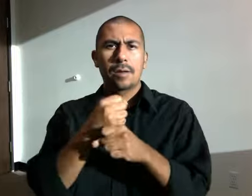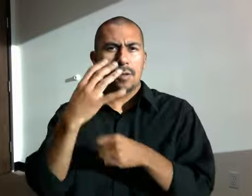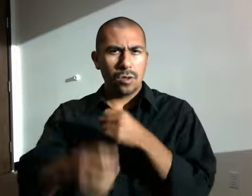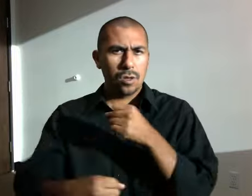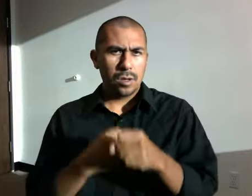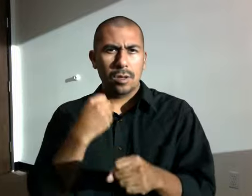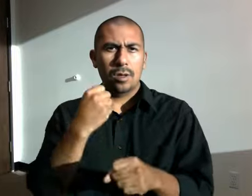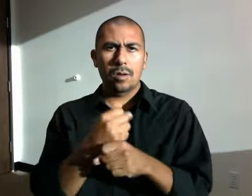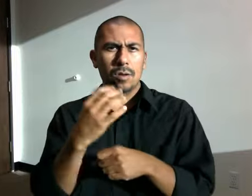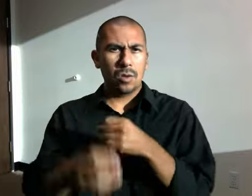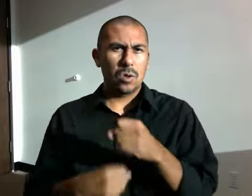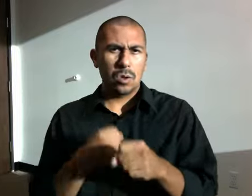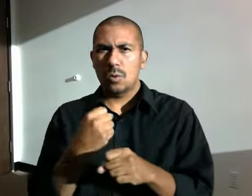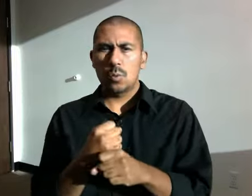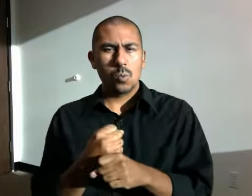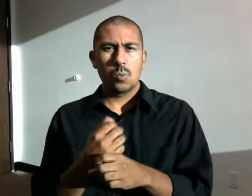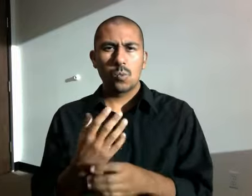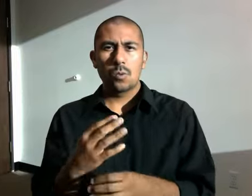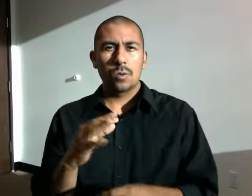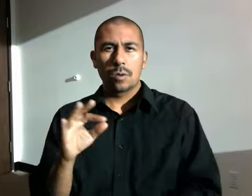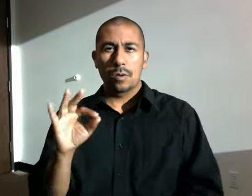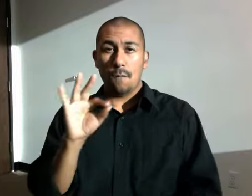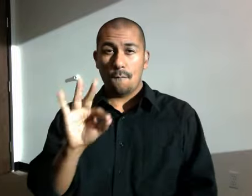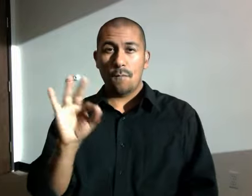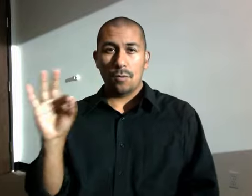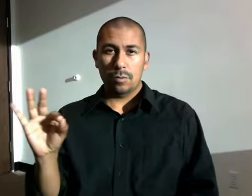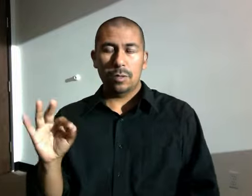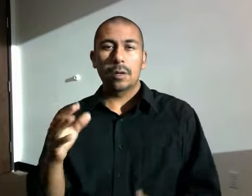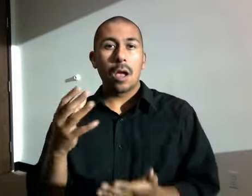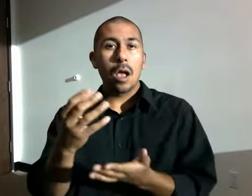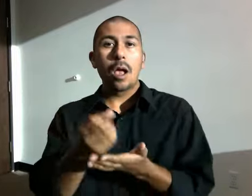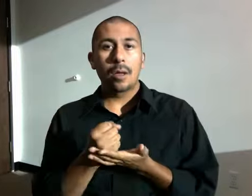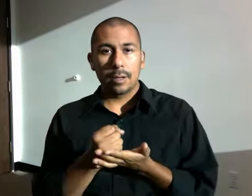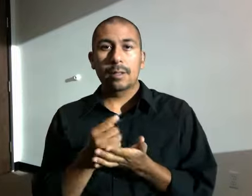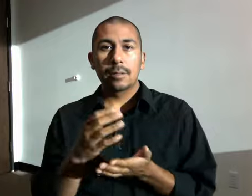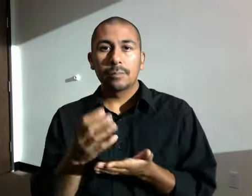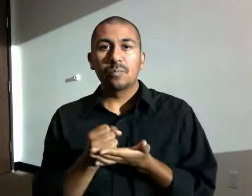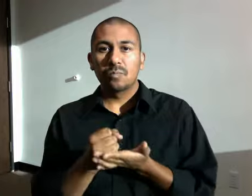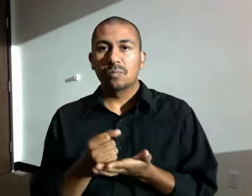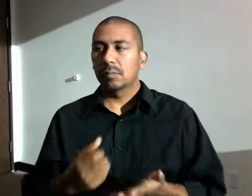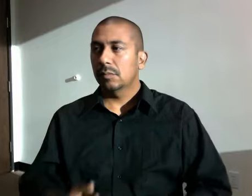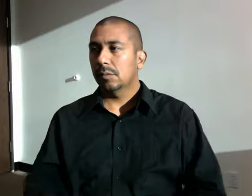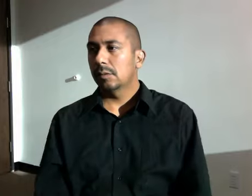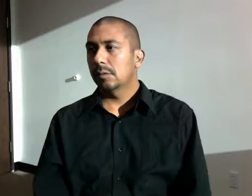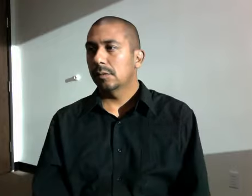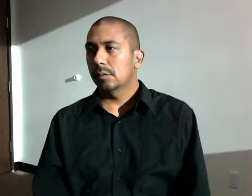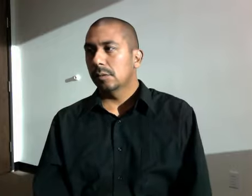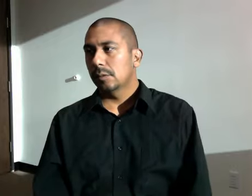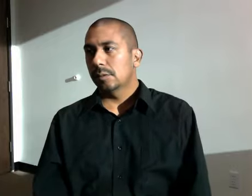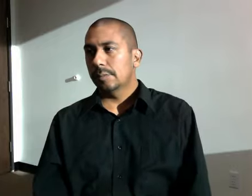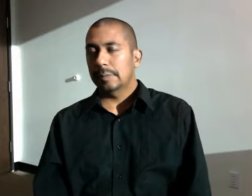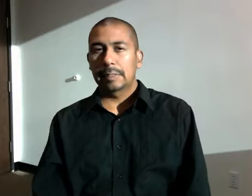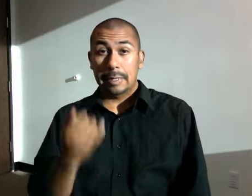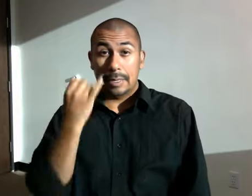In fact, if you would enter my living room today, you would see a beautiful mahogany sideboard, and on that you